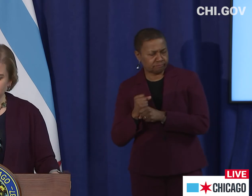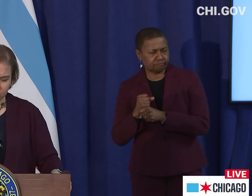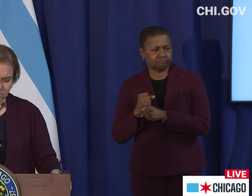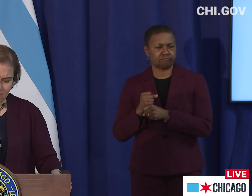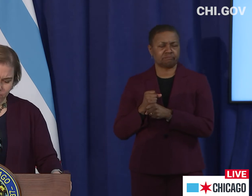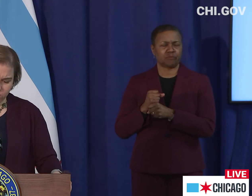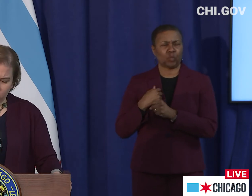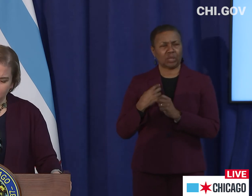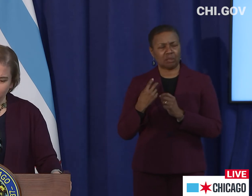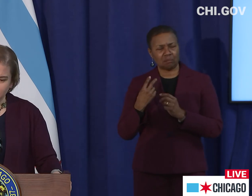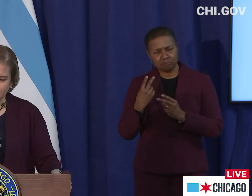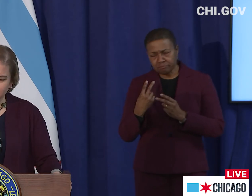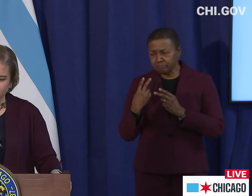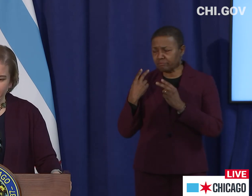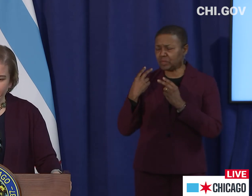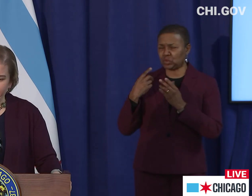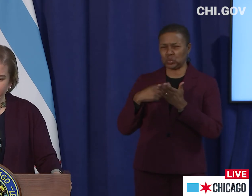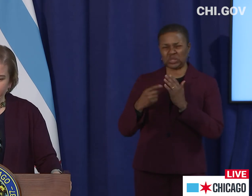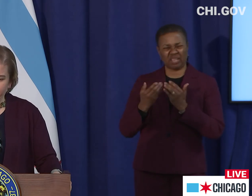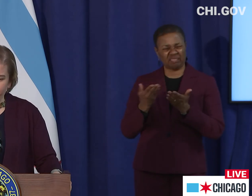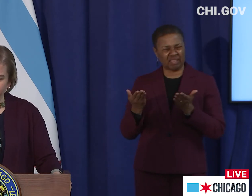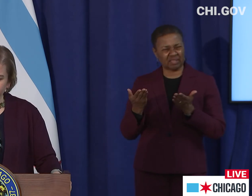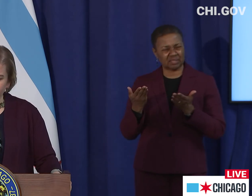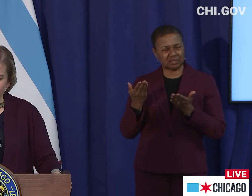to see what some examples were, and it was things like